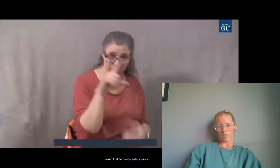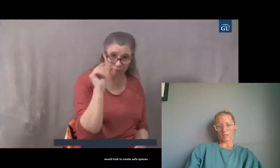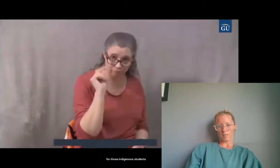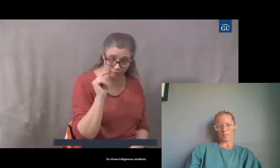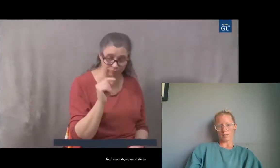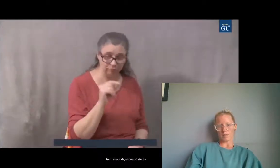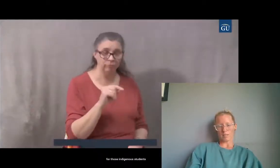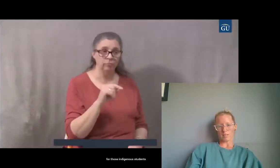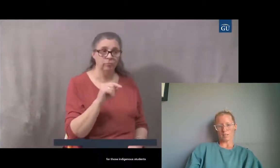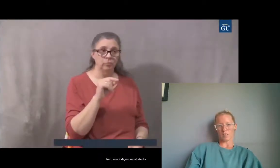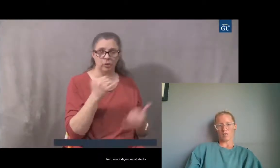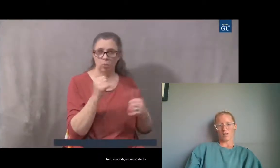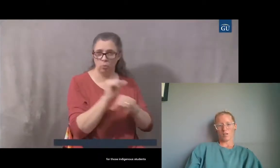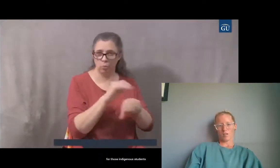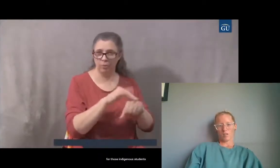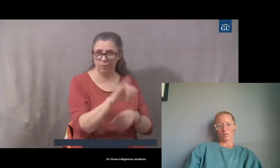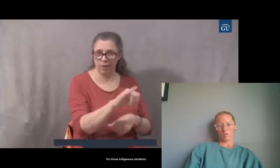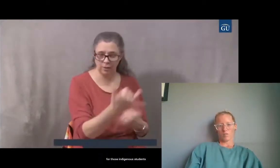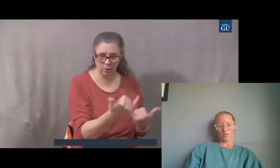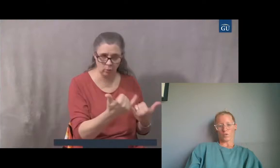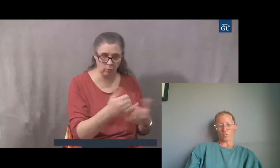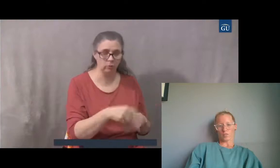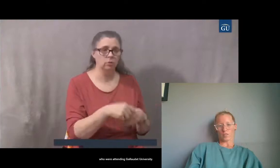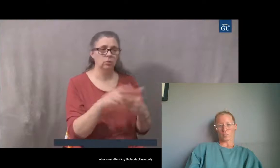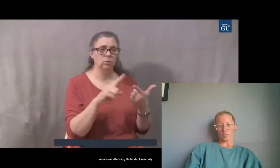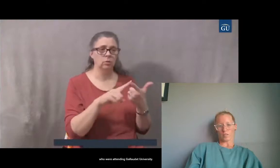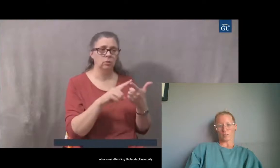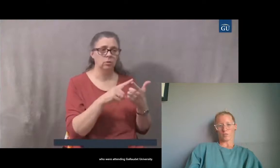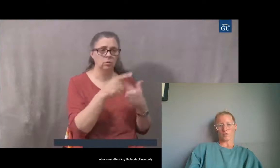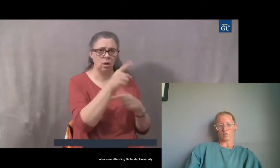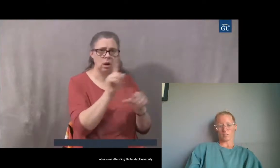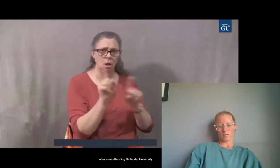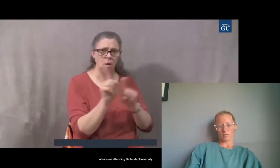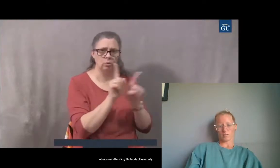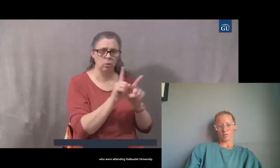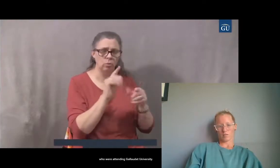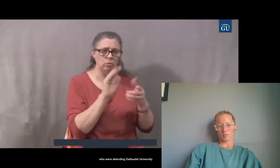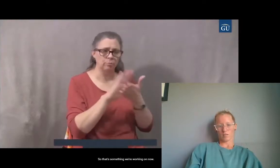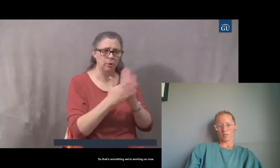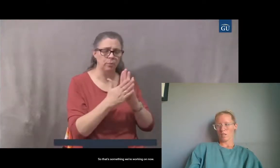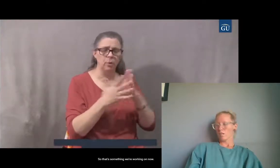and create safe spaces for those Indigenous students